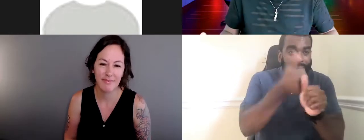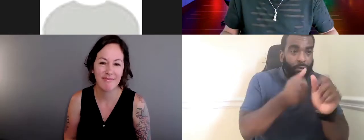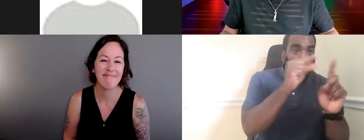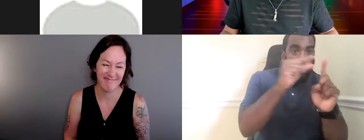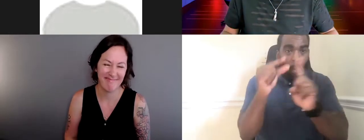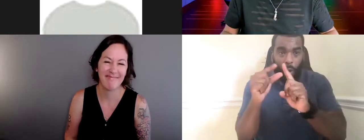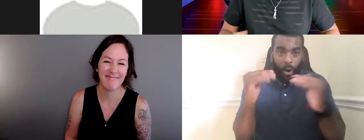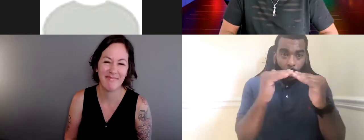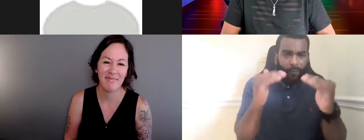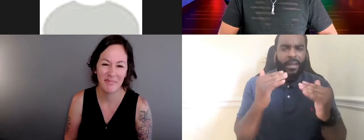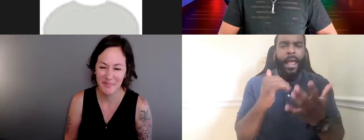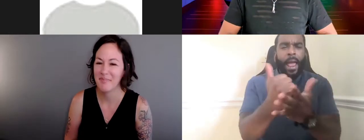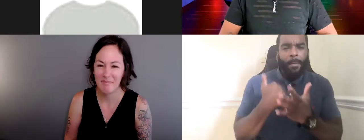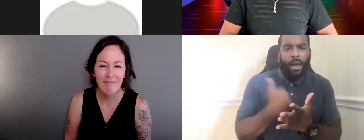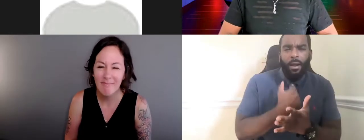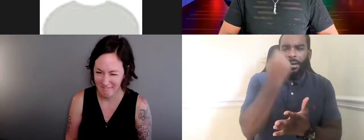better understand it.